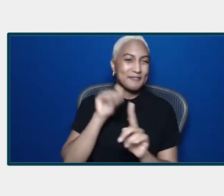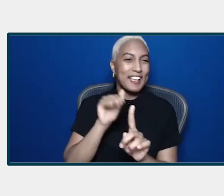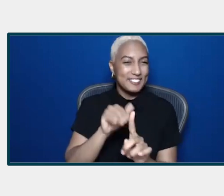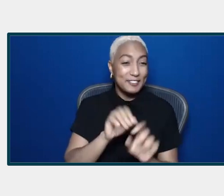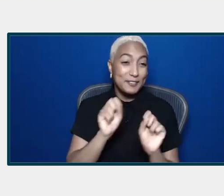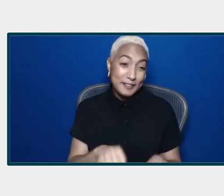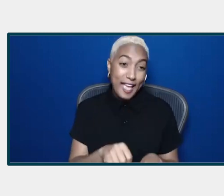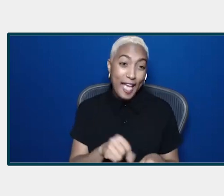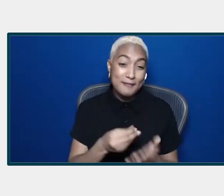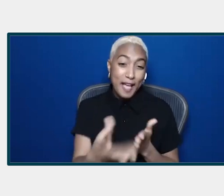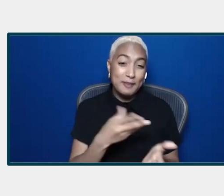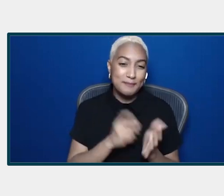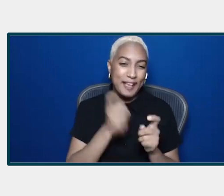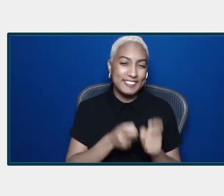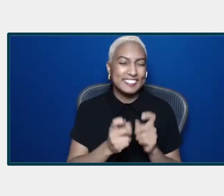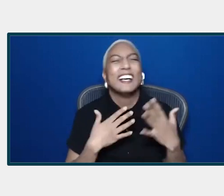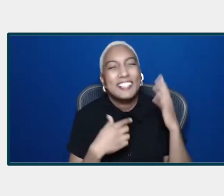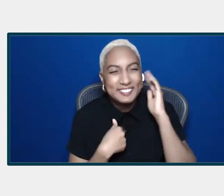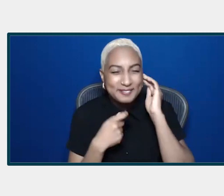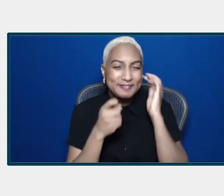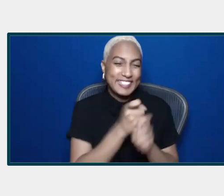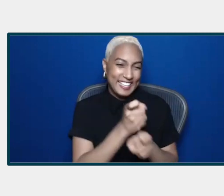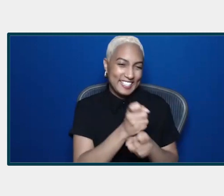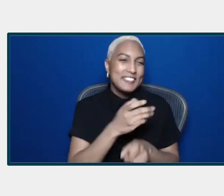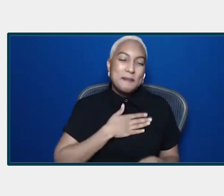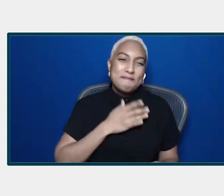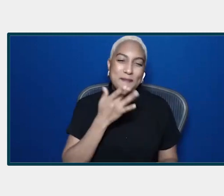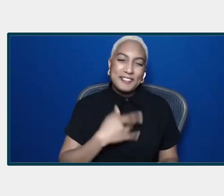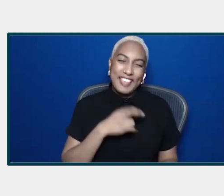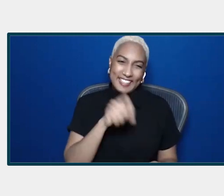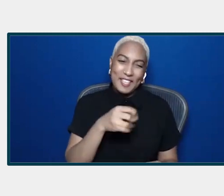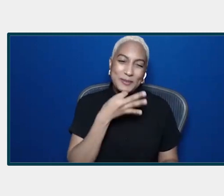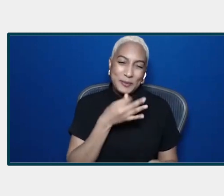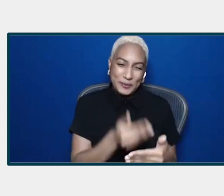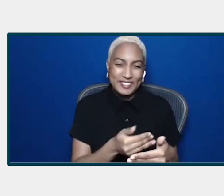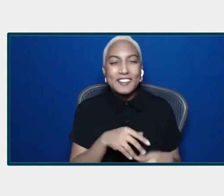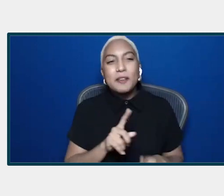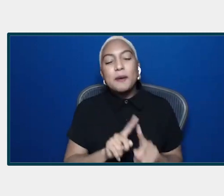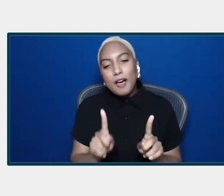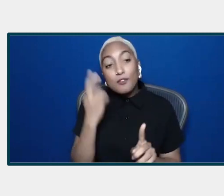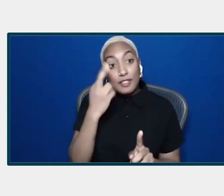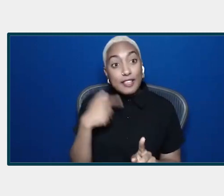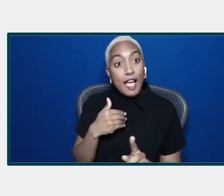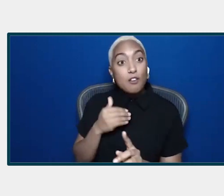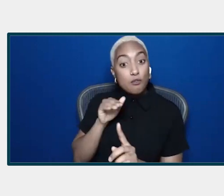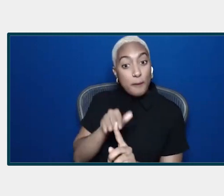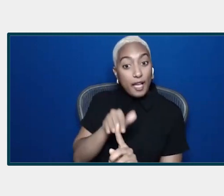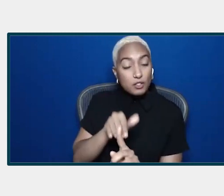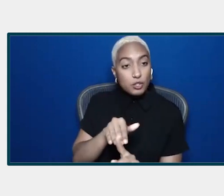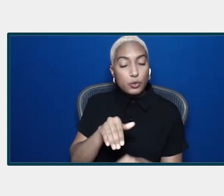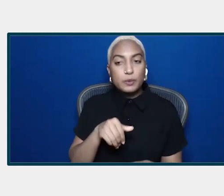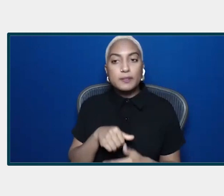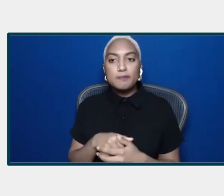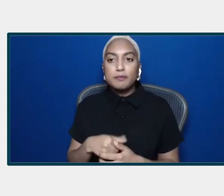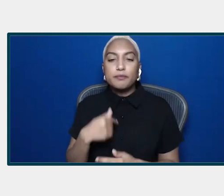at this unique intersection between the end of darkness and the beginning